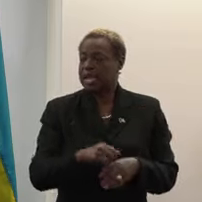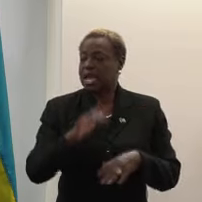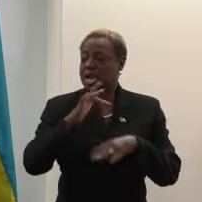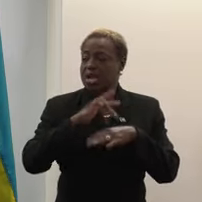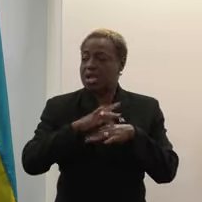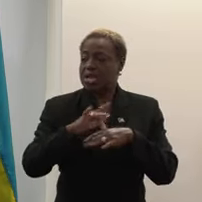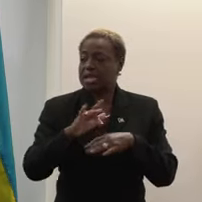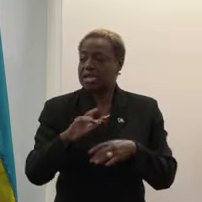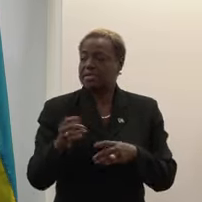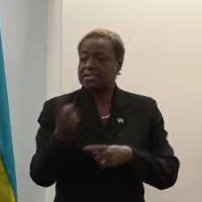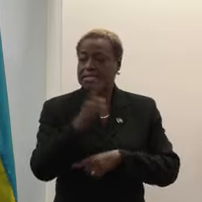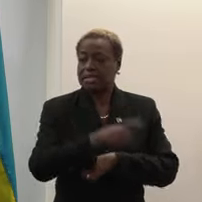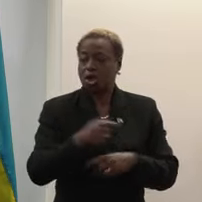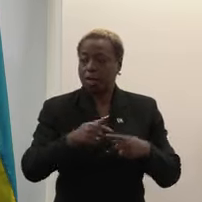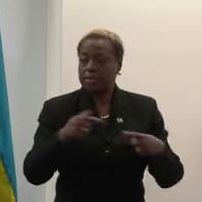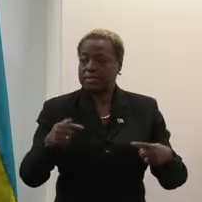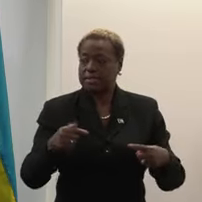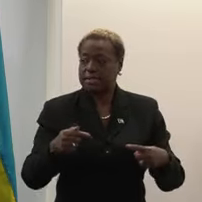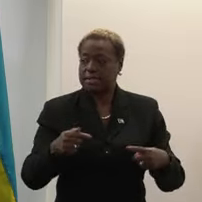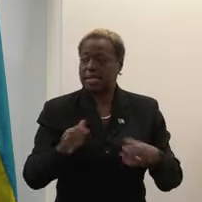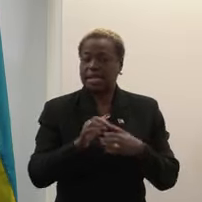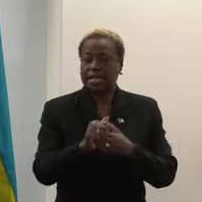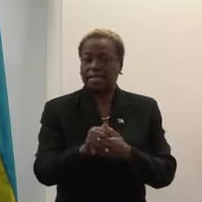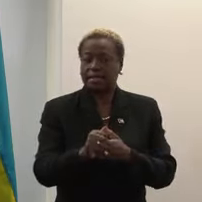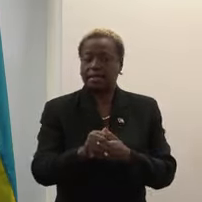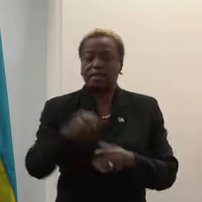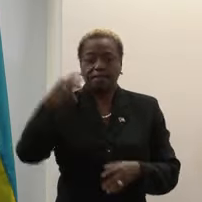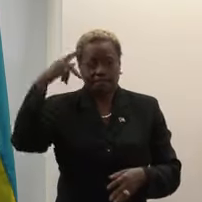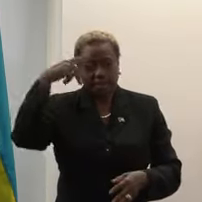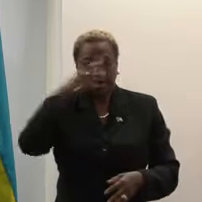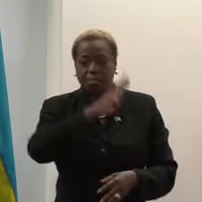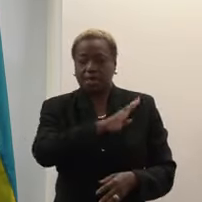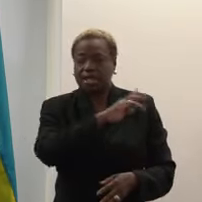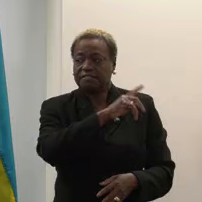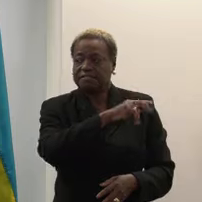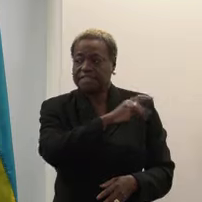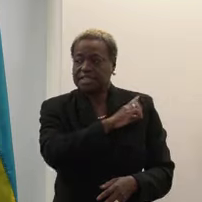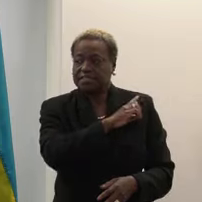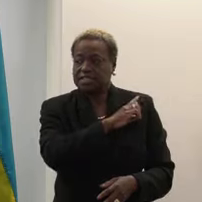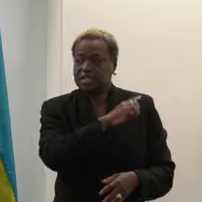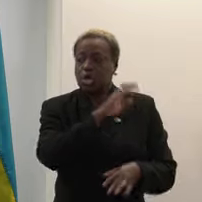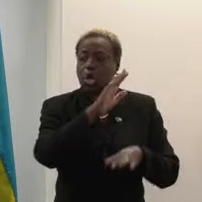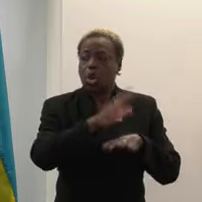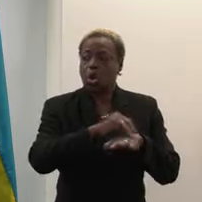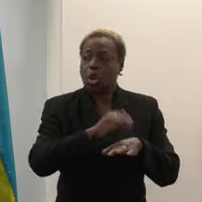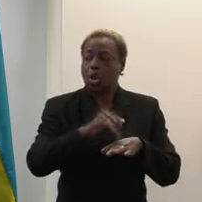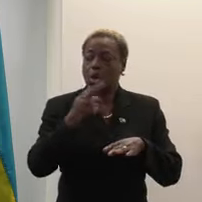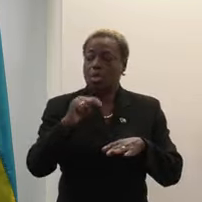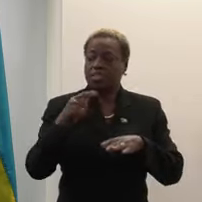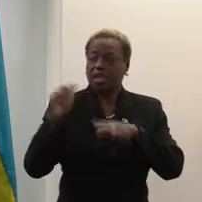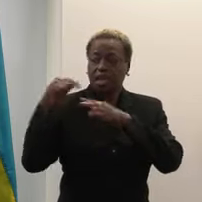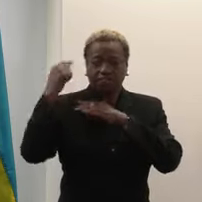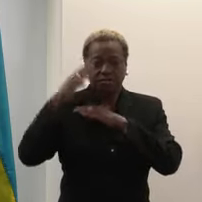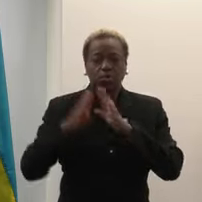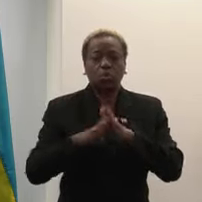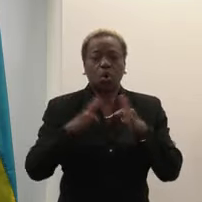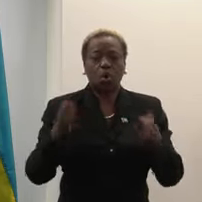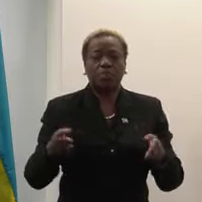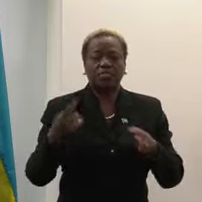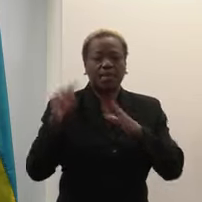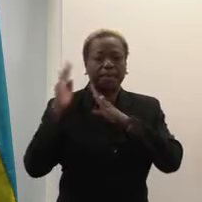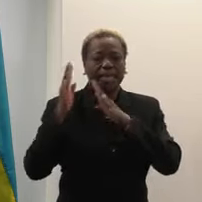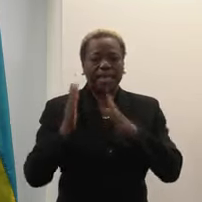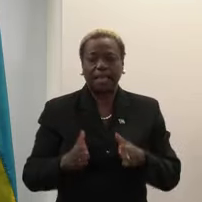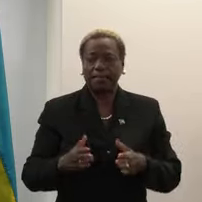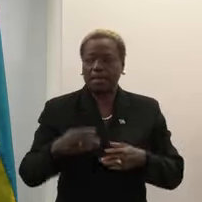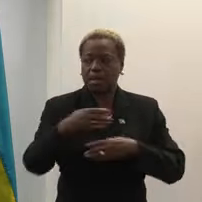today, opposition leader Philip Brave Davis would have called on the government to not only open back up the Bahamian borders, but also he kind of